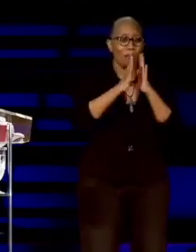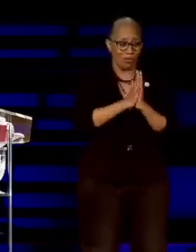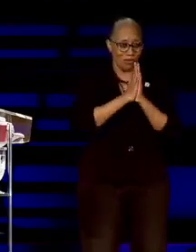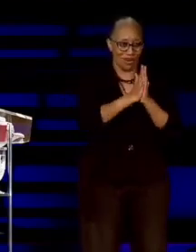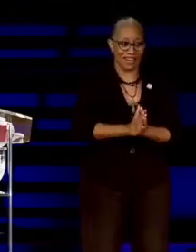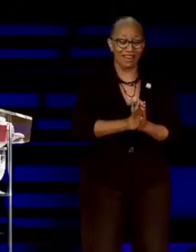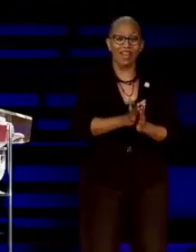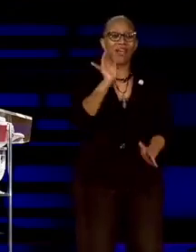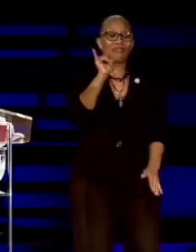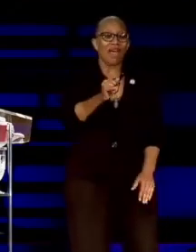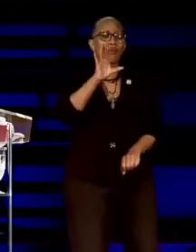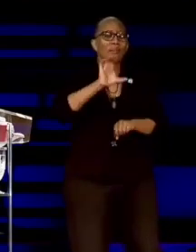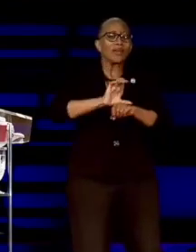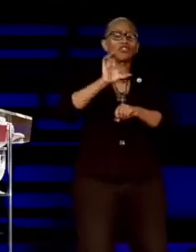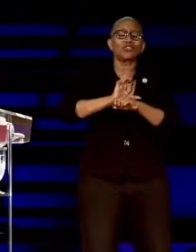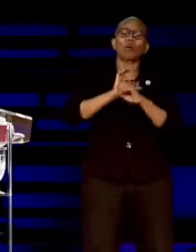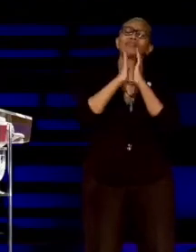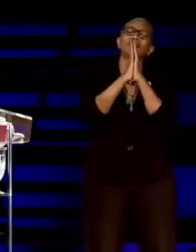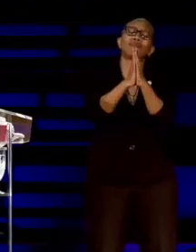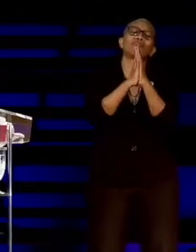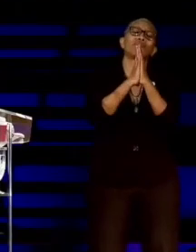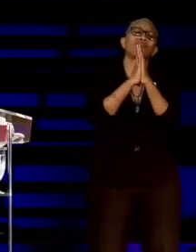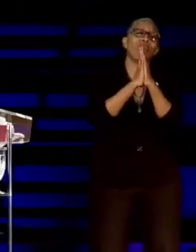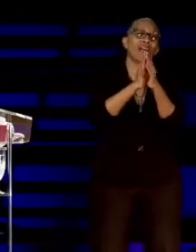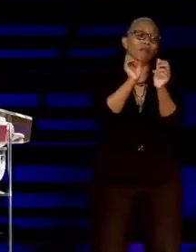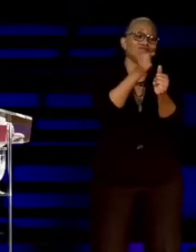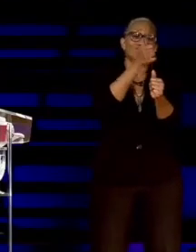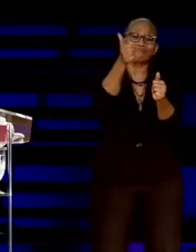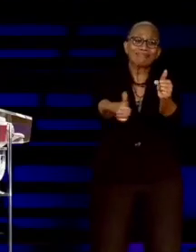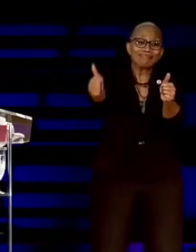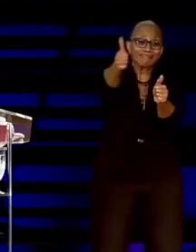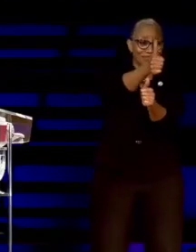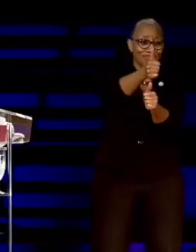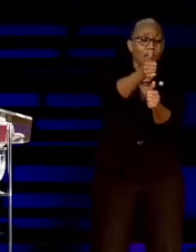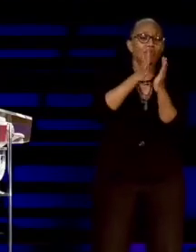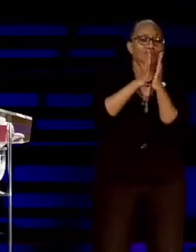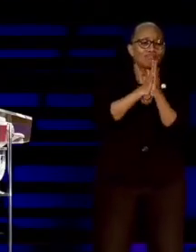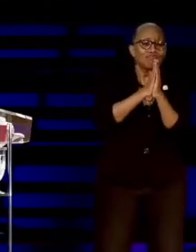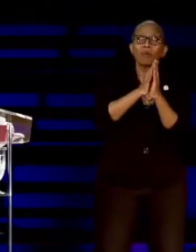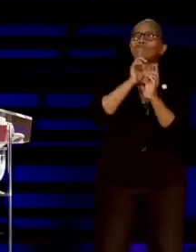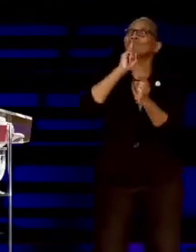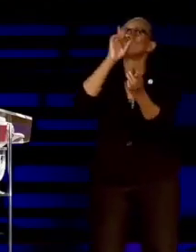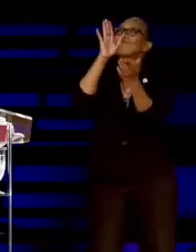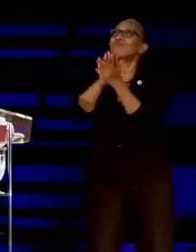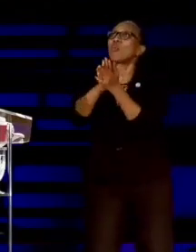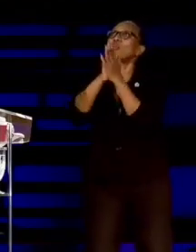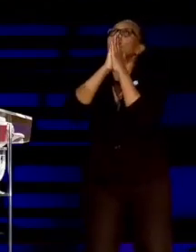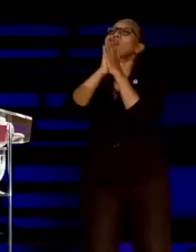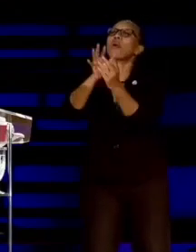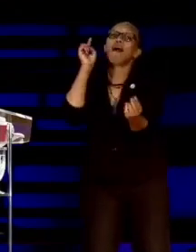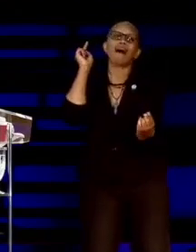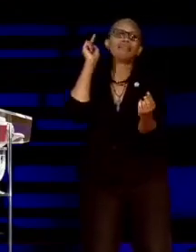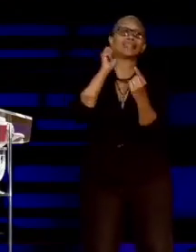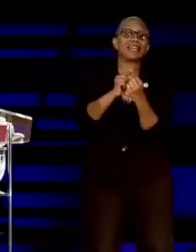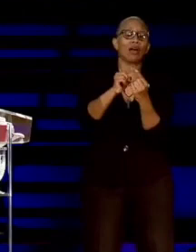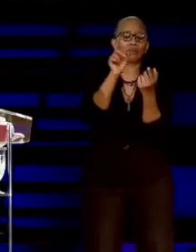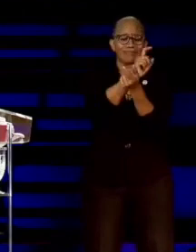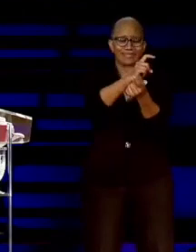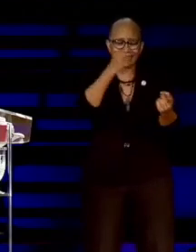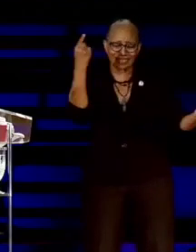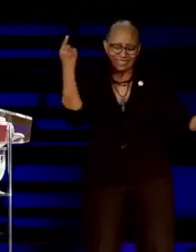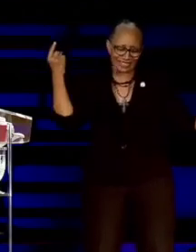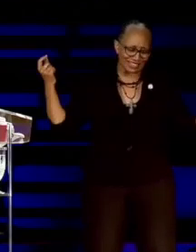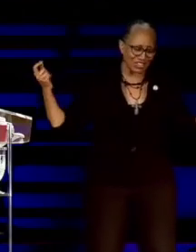church of prayer that prays until the